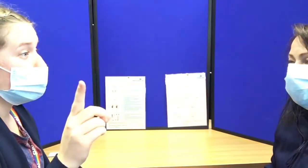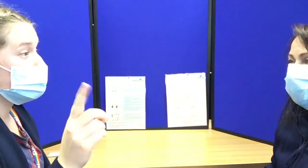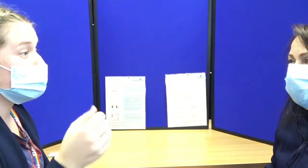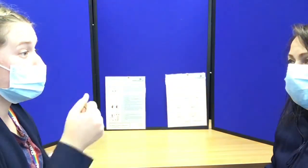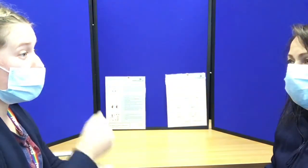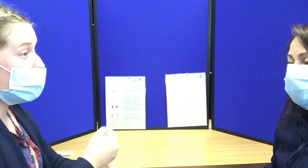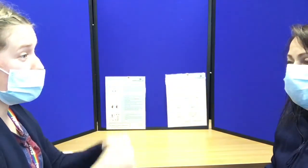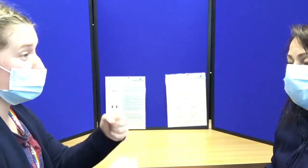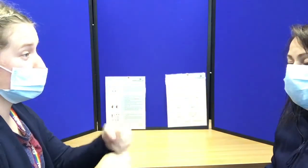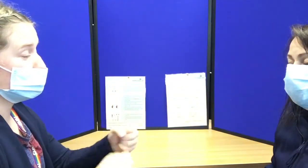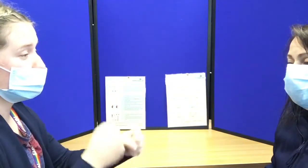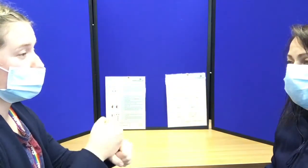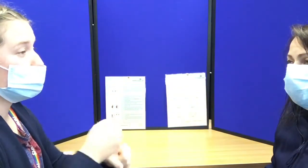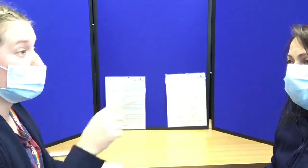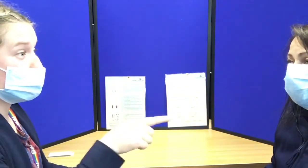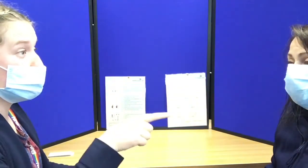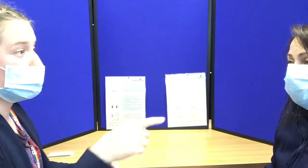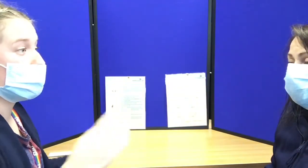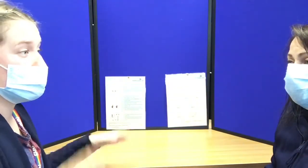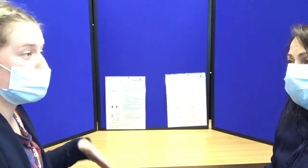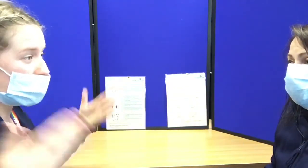what game would you like to play?